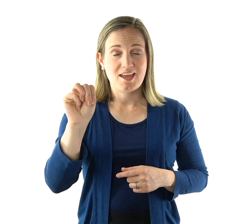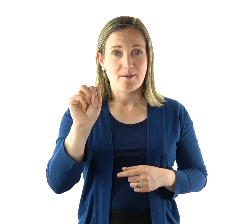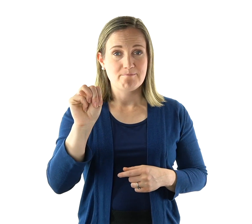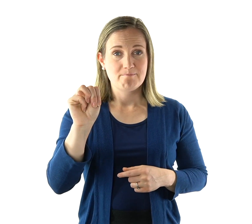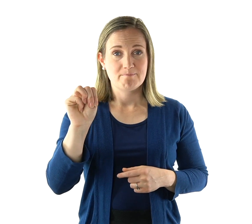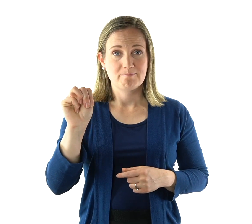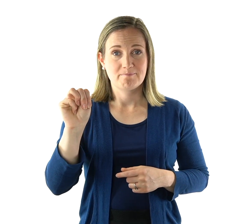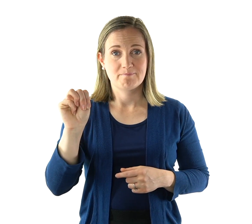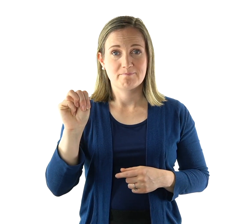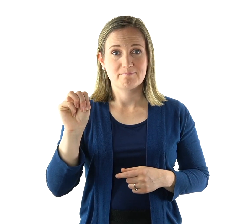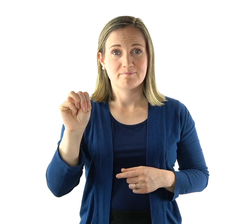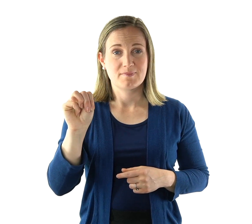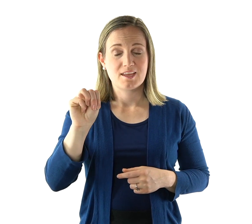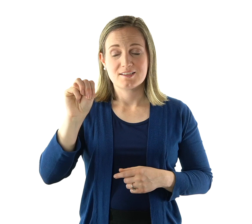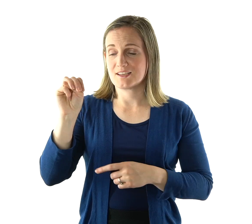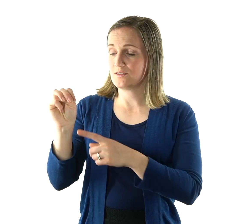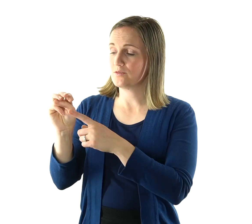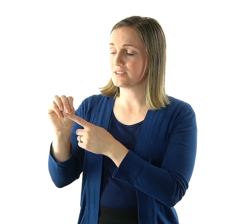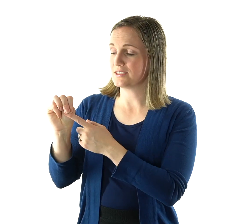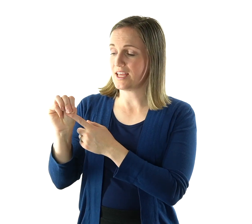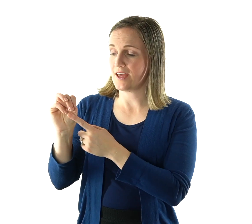M. It's kind of cool because this is